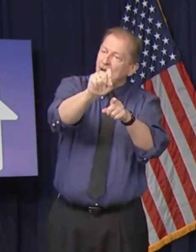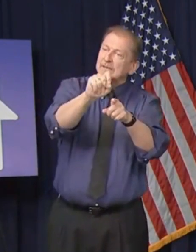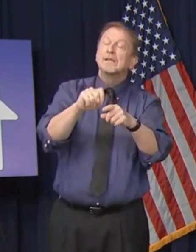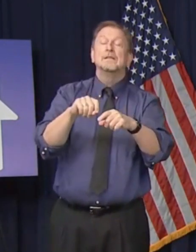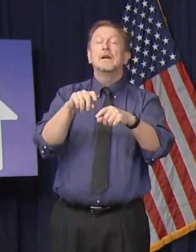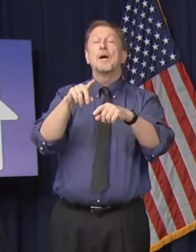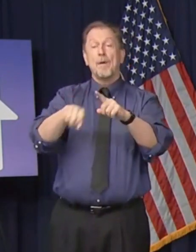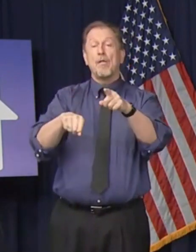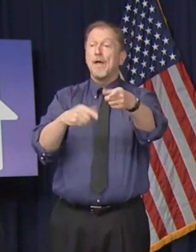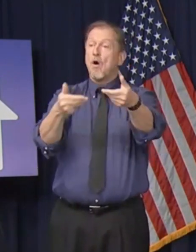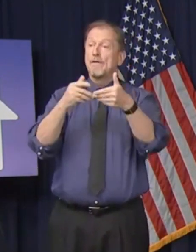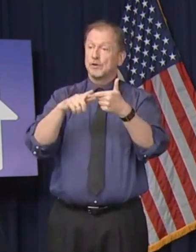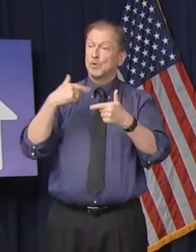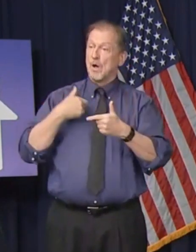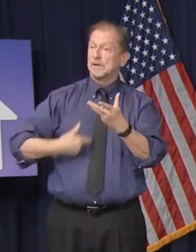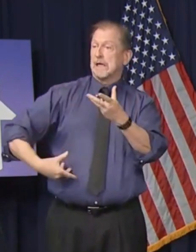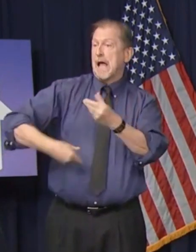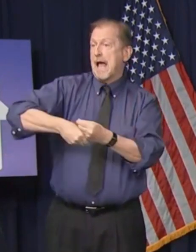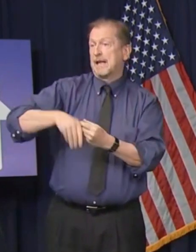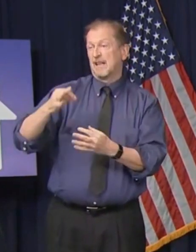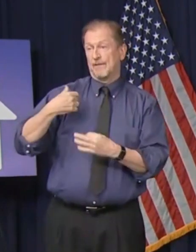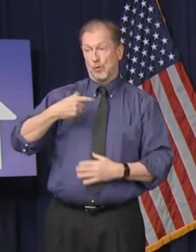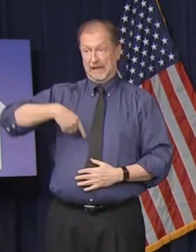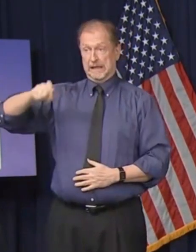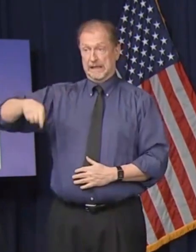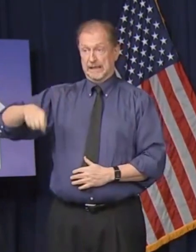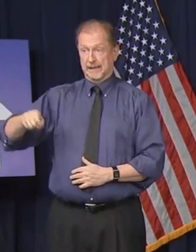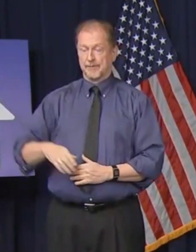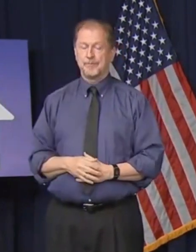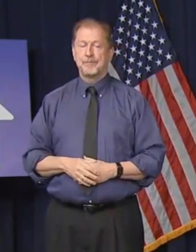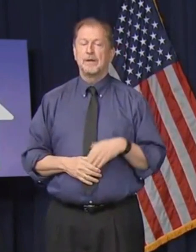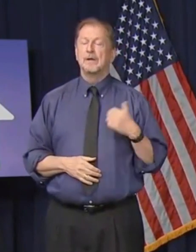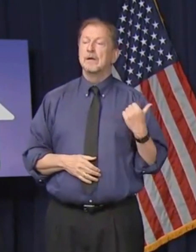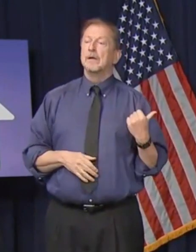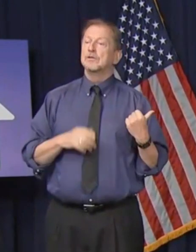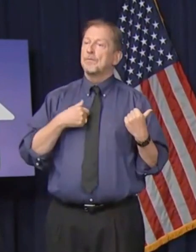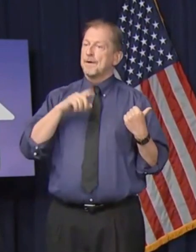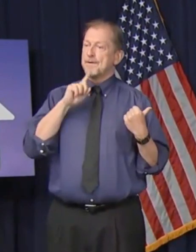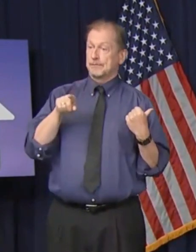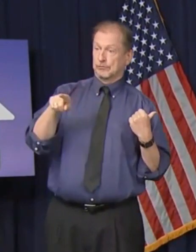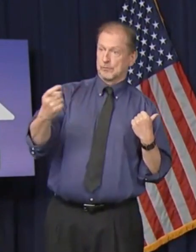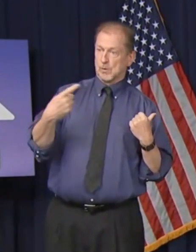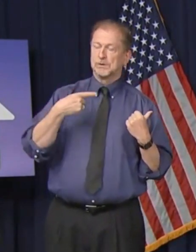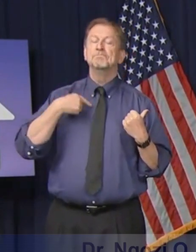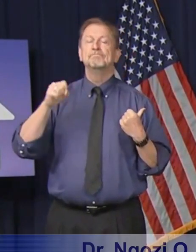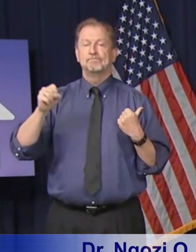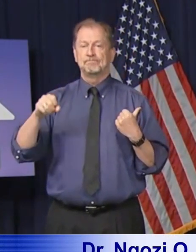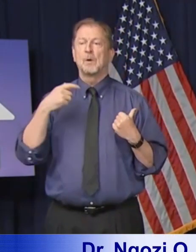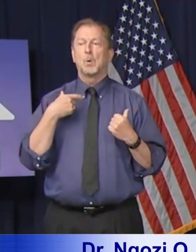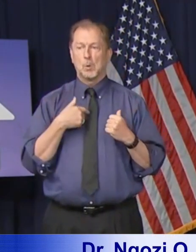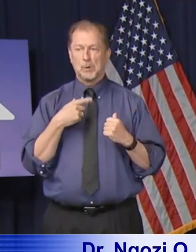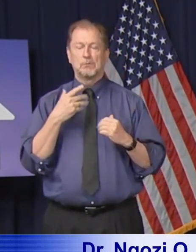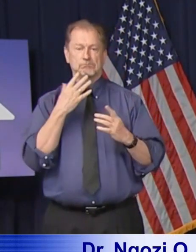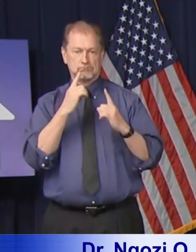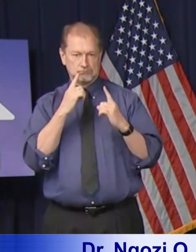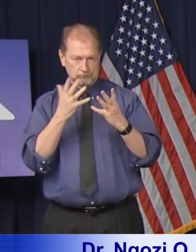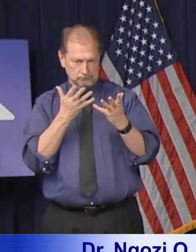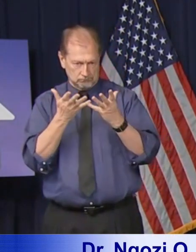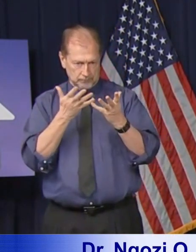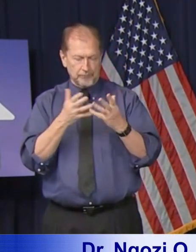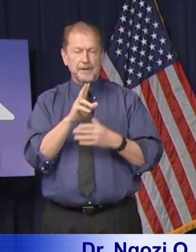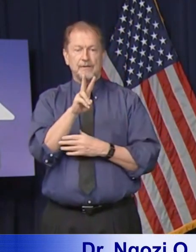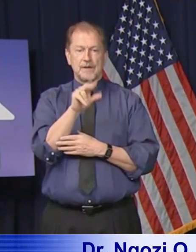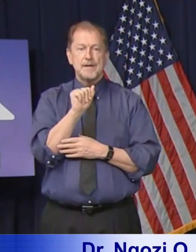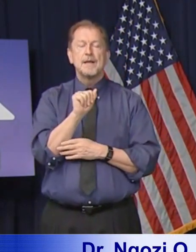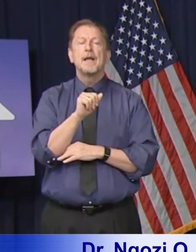So, of course, to highlight what the governor said, yes, we're already in conversations with the VA. We already have the connection with